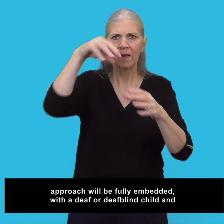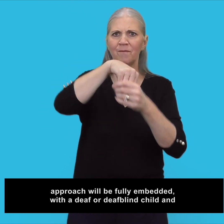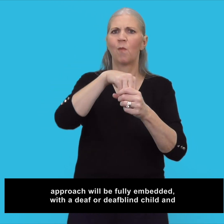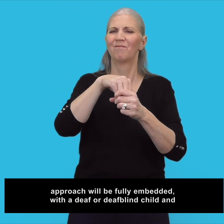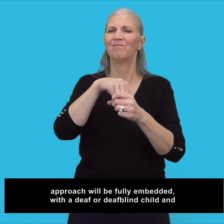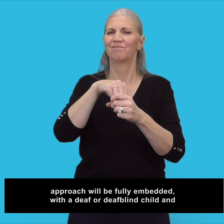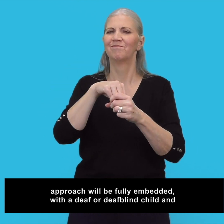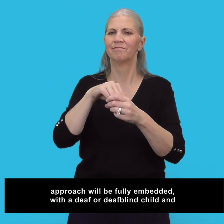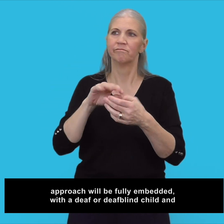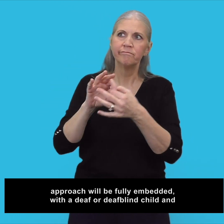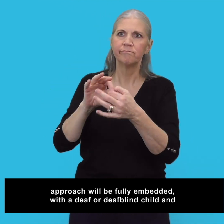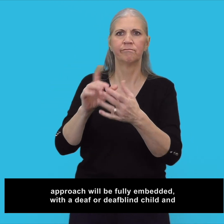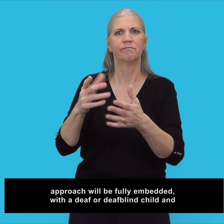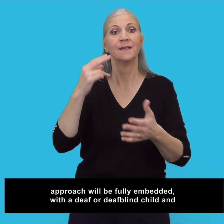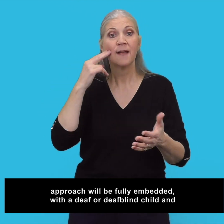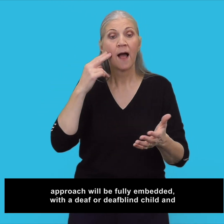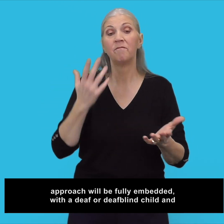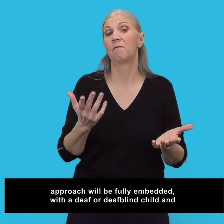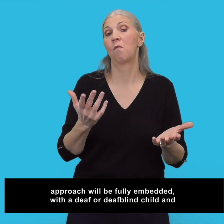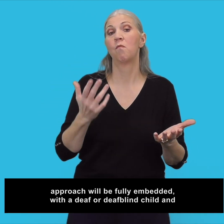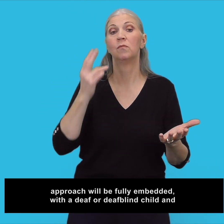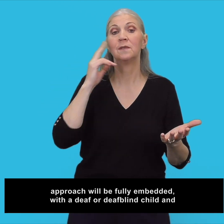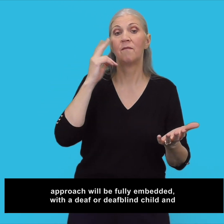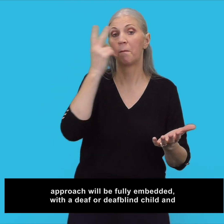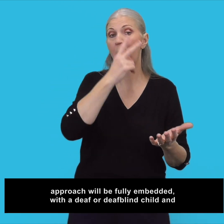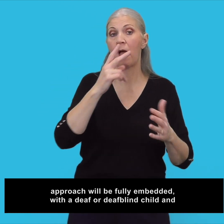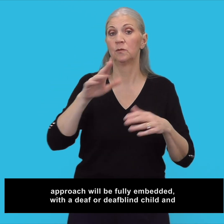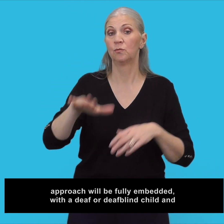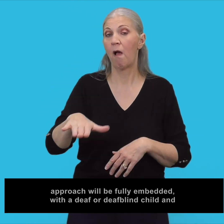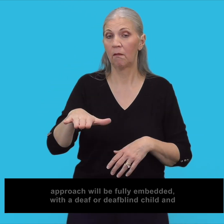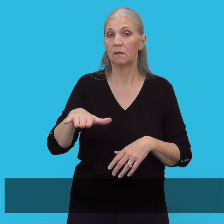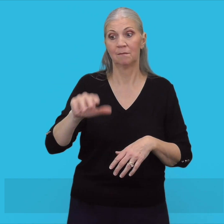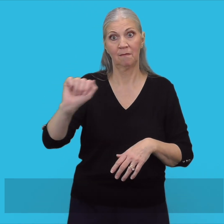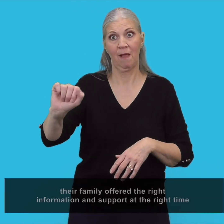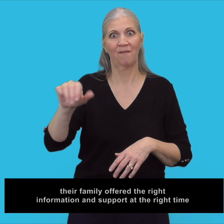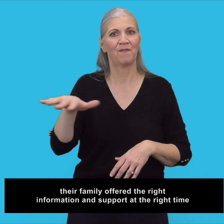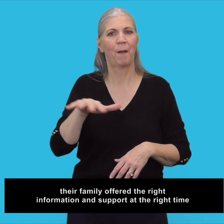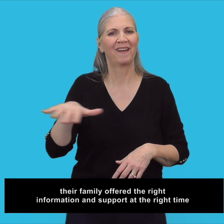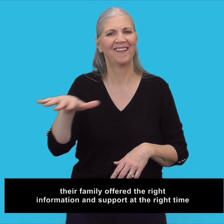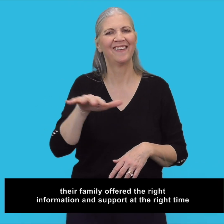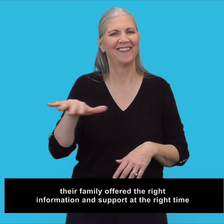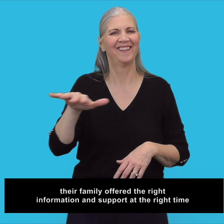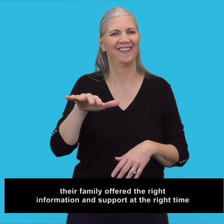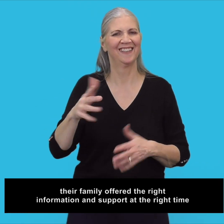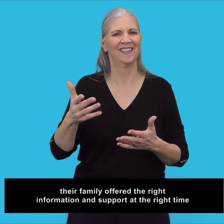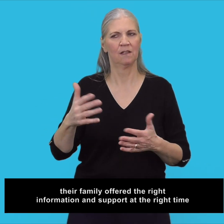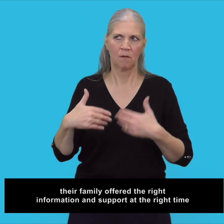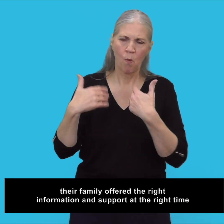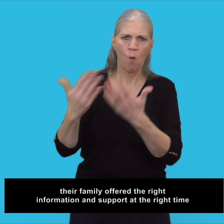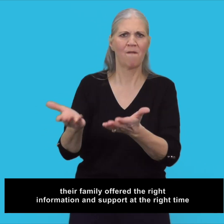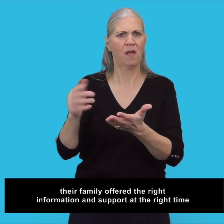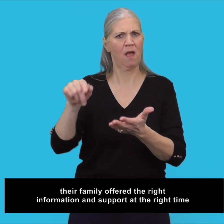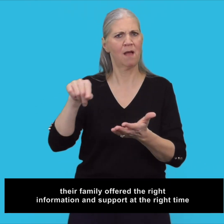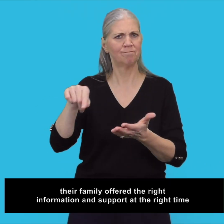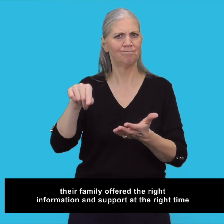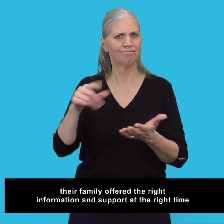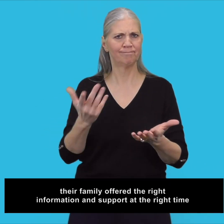Approach will be fully embedded with a deaf or deafblind child and their family offered the right information and